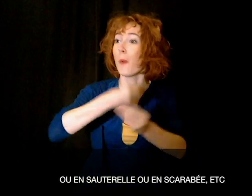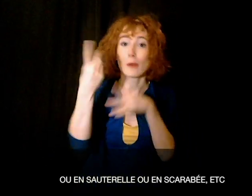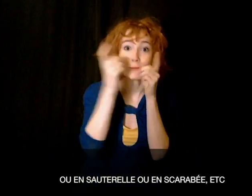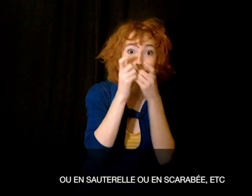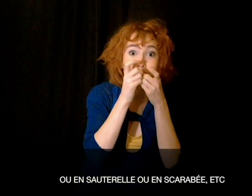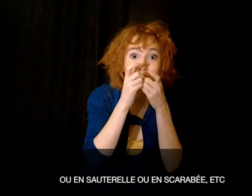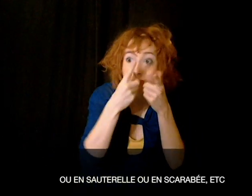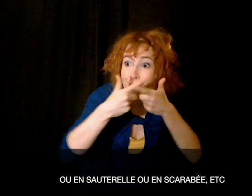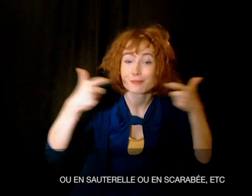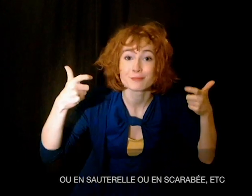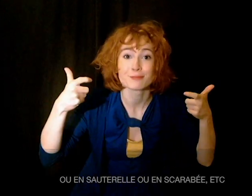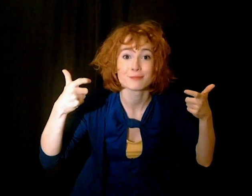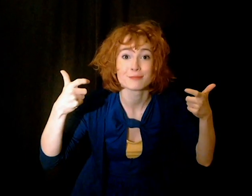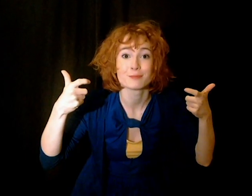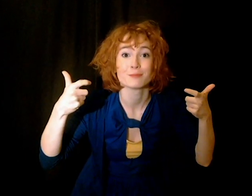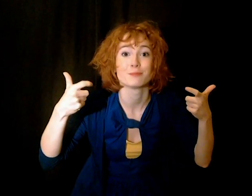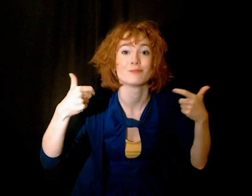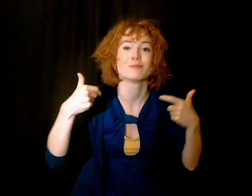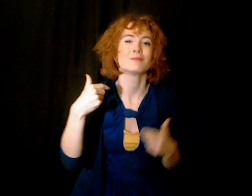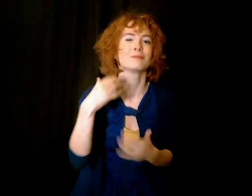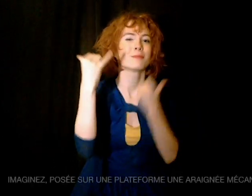Thank you